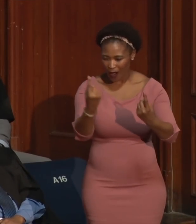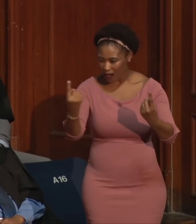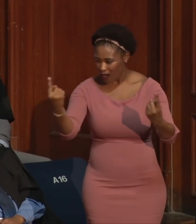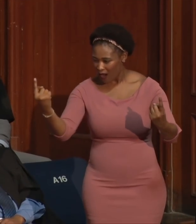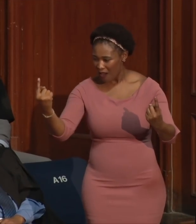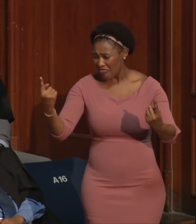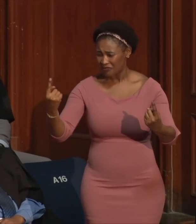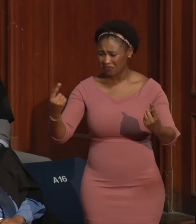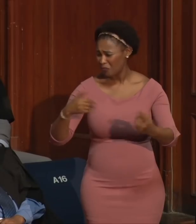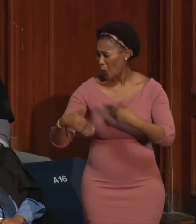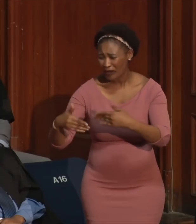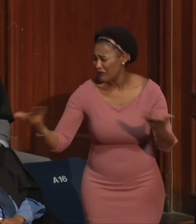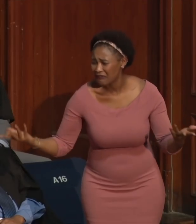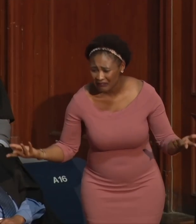it.